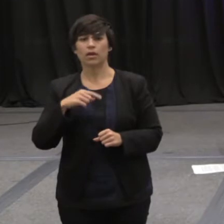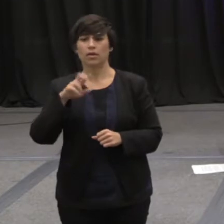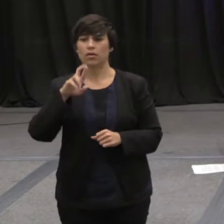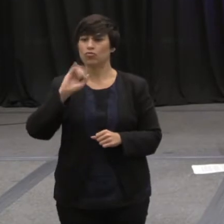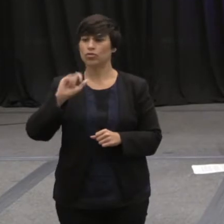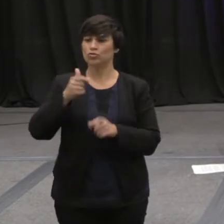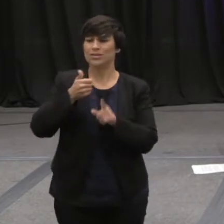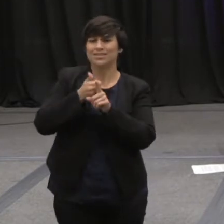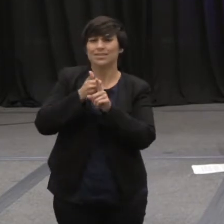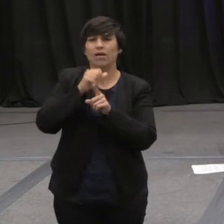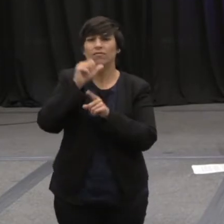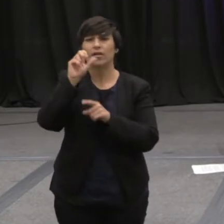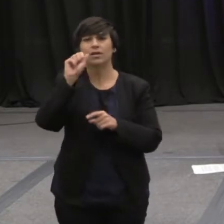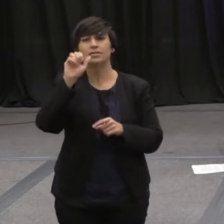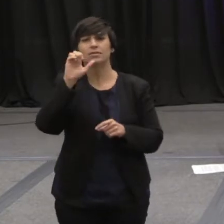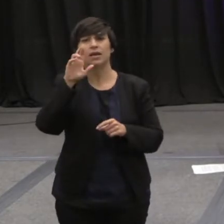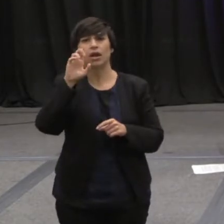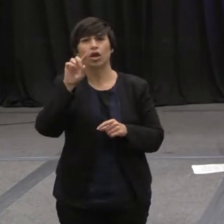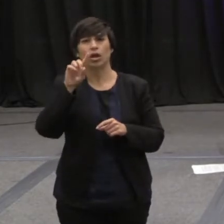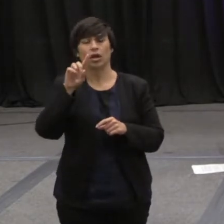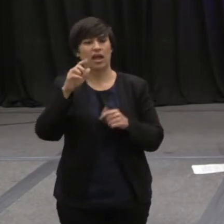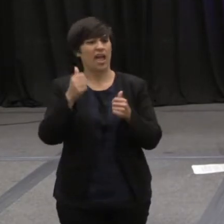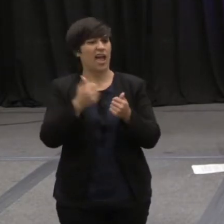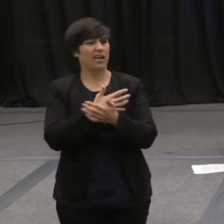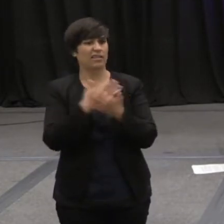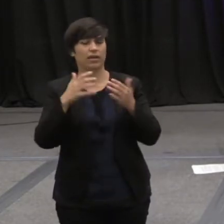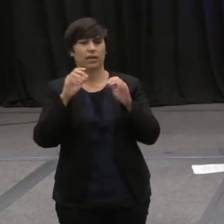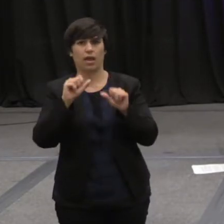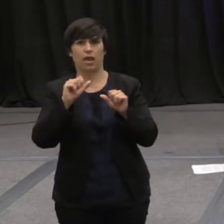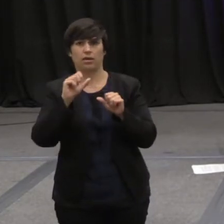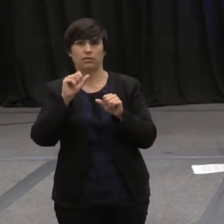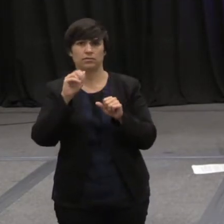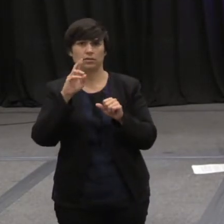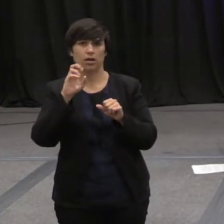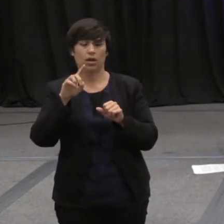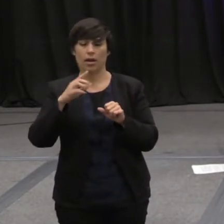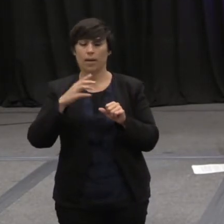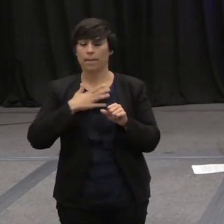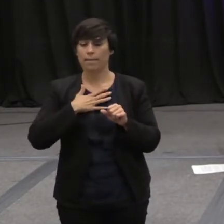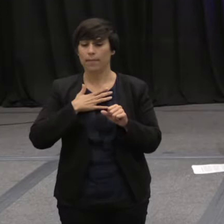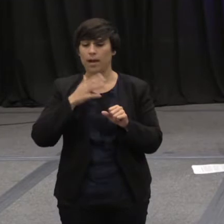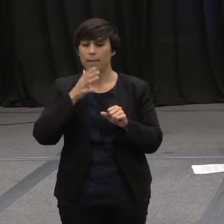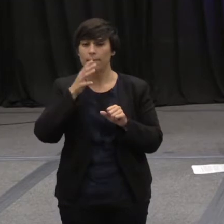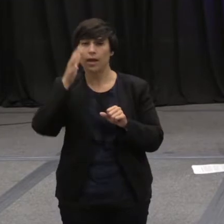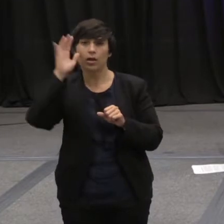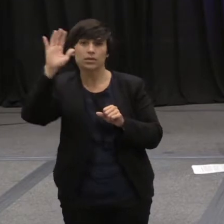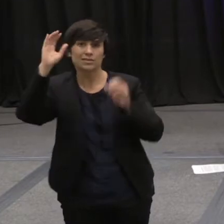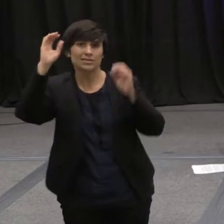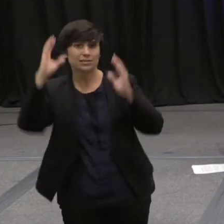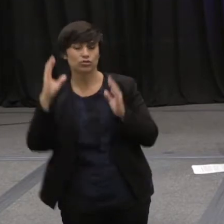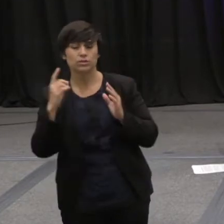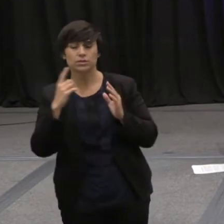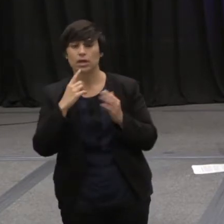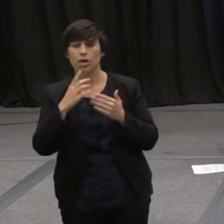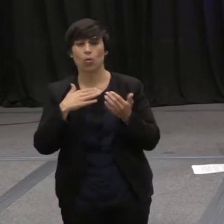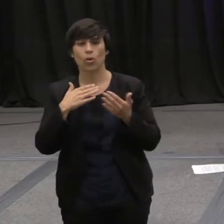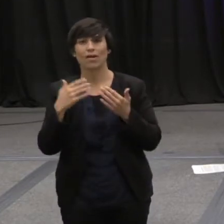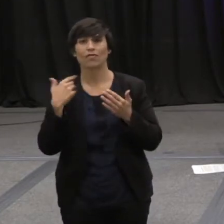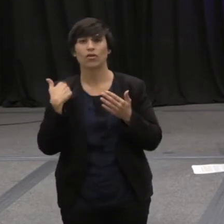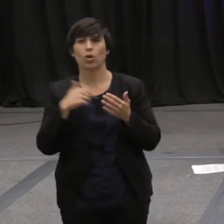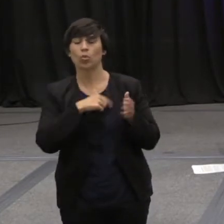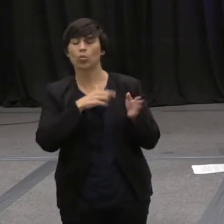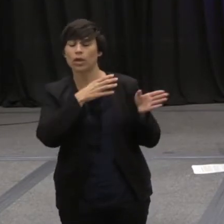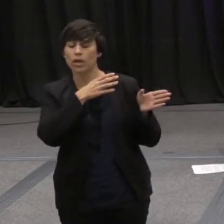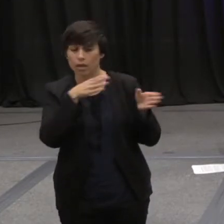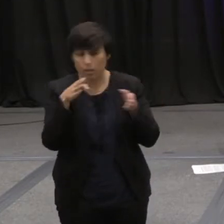anything. Good morning, but my parents' teacher, Suzuki Roshi, said, whatever we give our attention to is